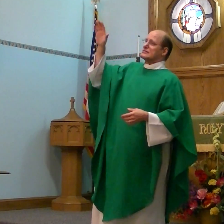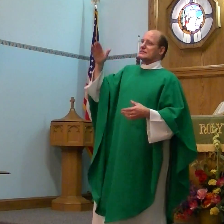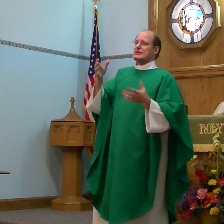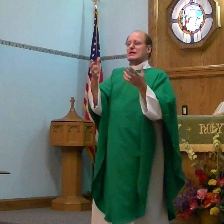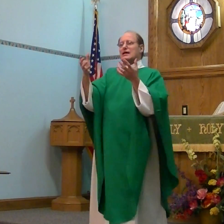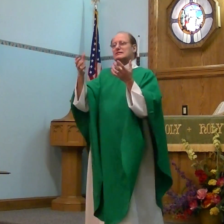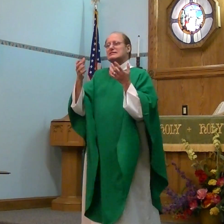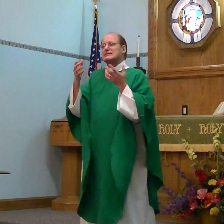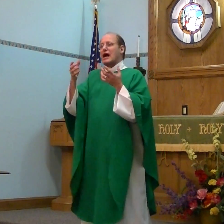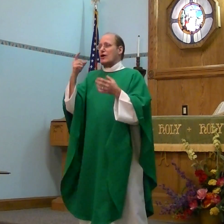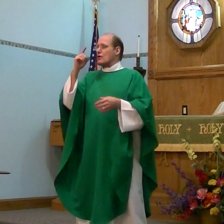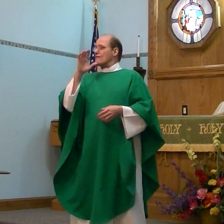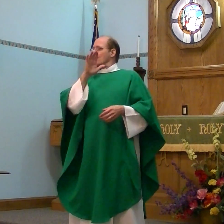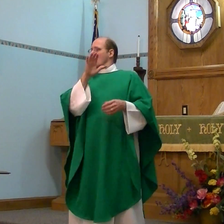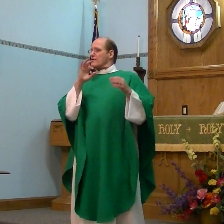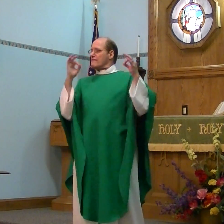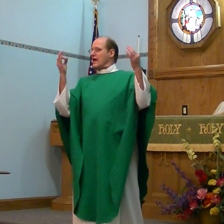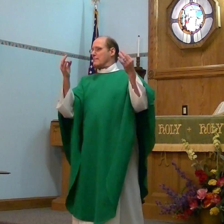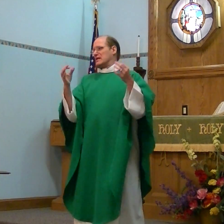desire for their family.